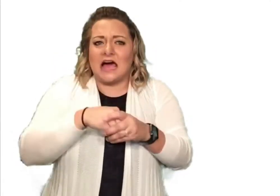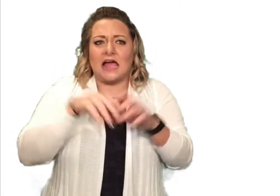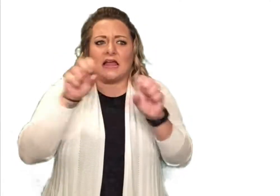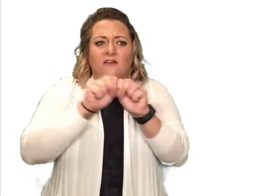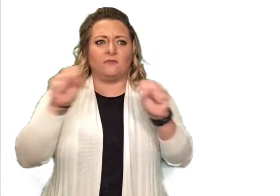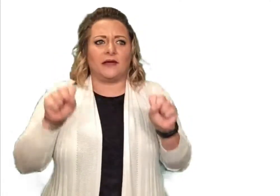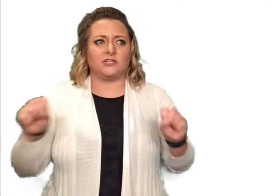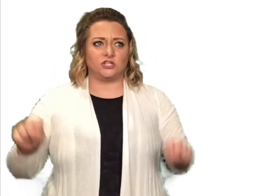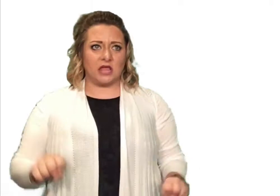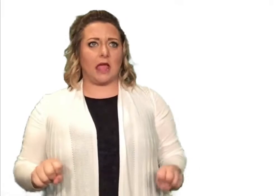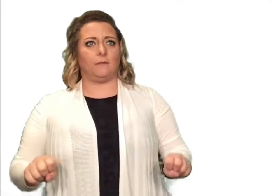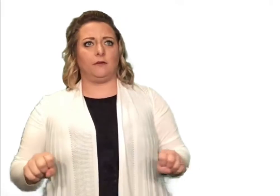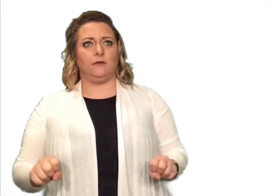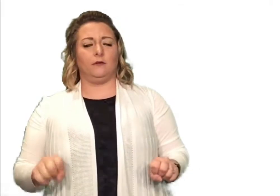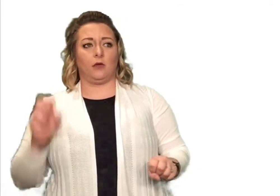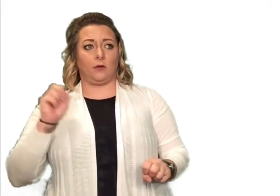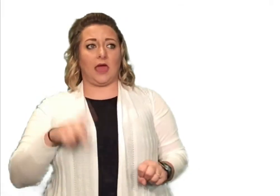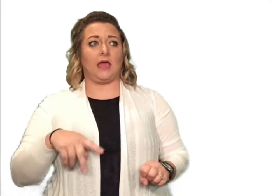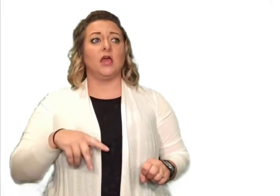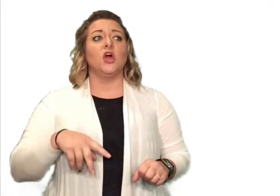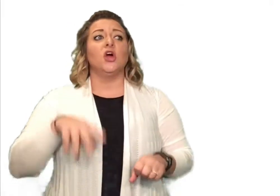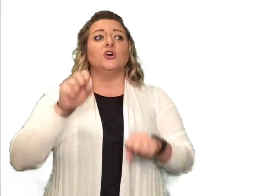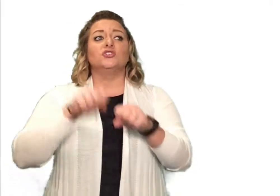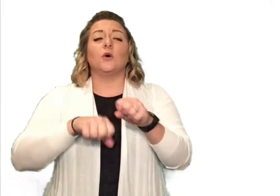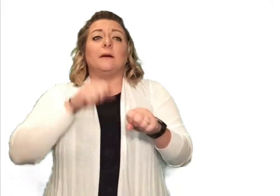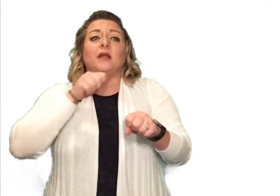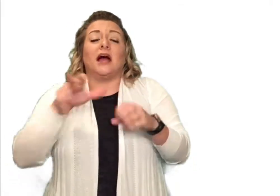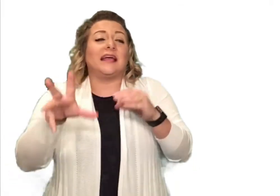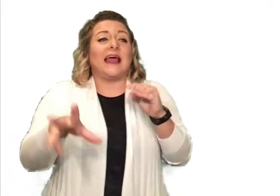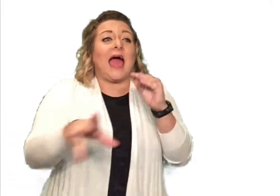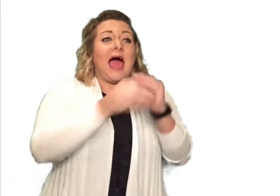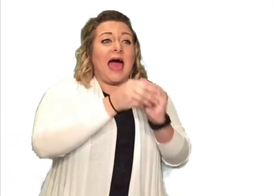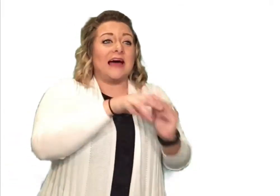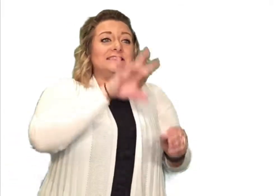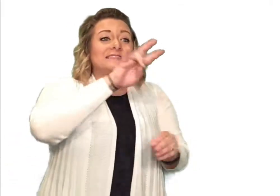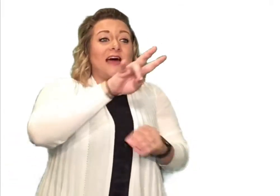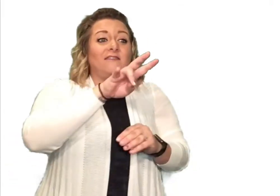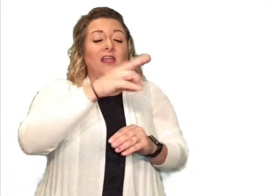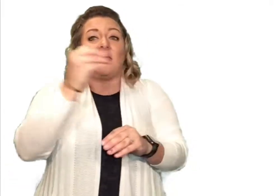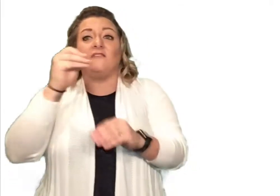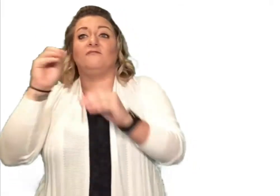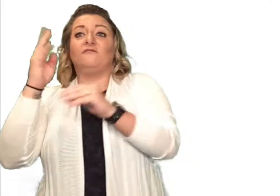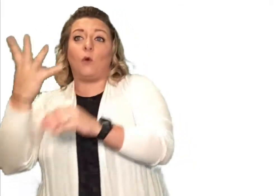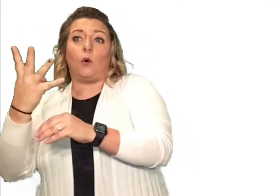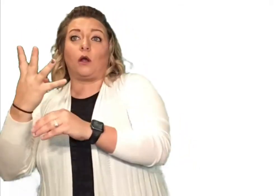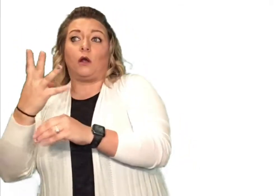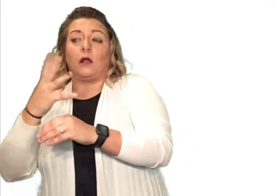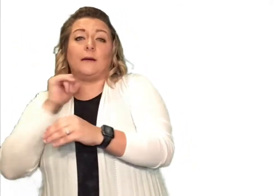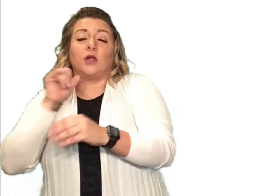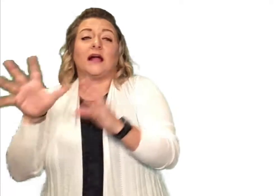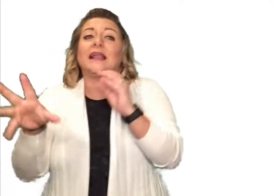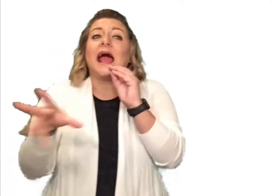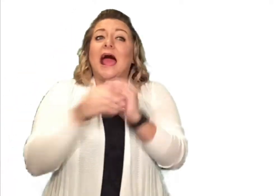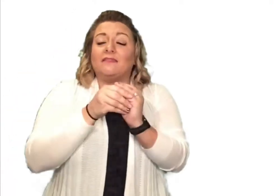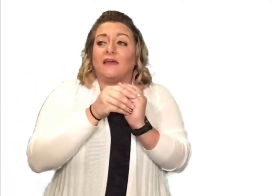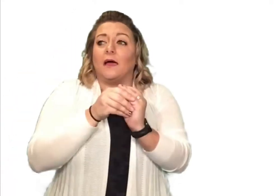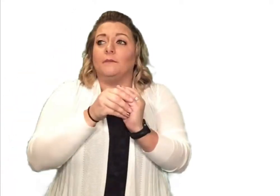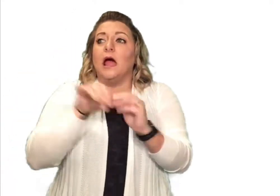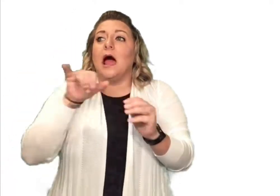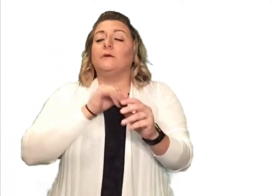inside of my shape. Okay? So I'm not going to add 7 and 4. I'm not going to add them. I'm